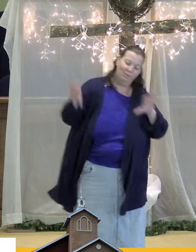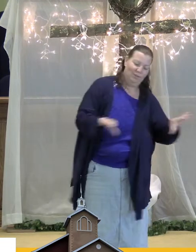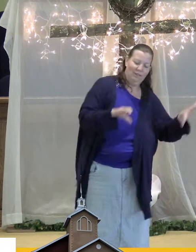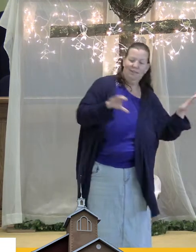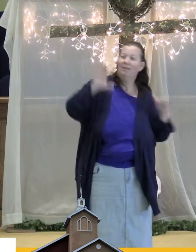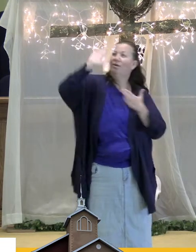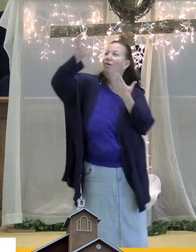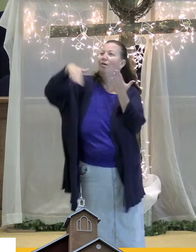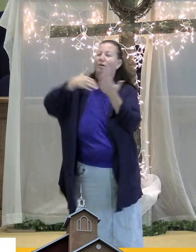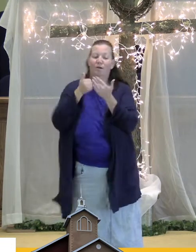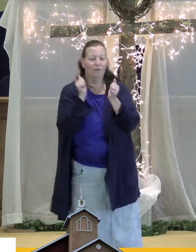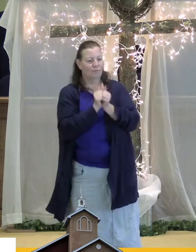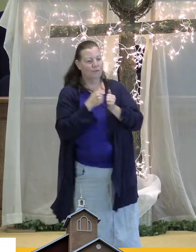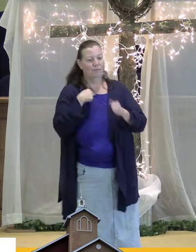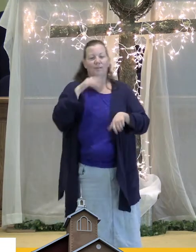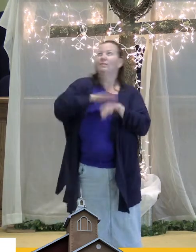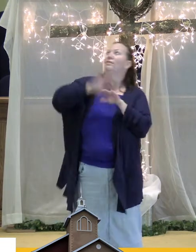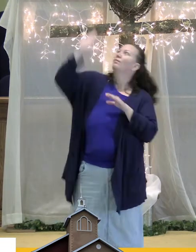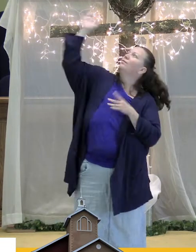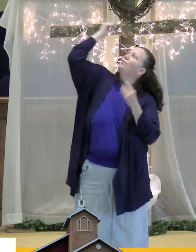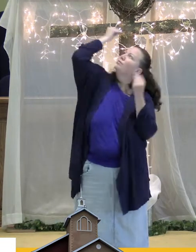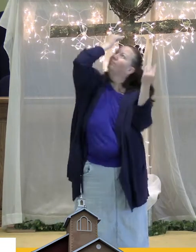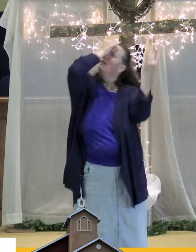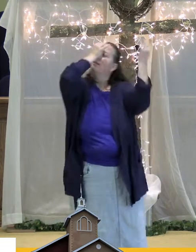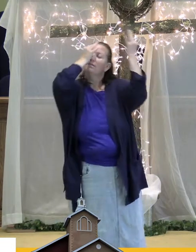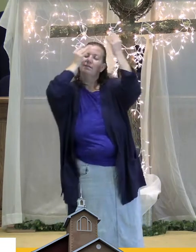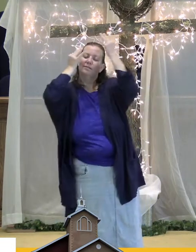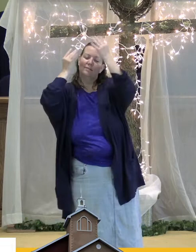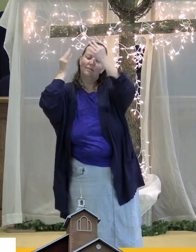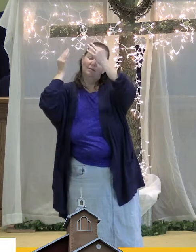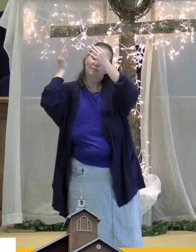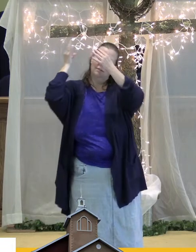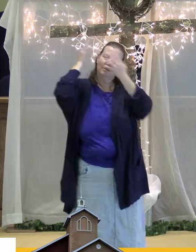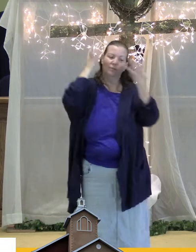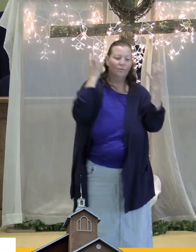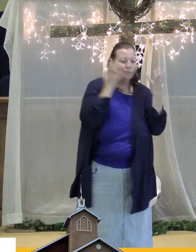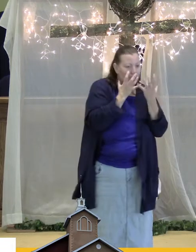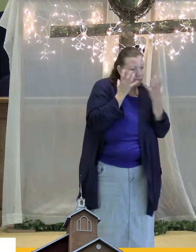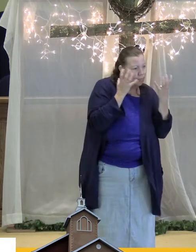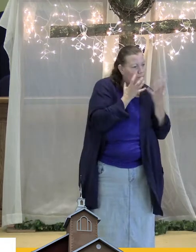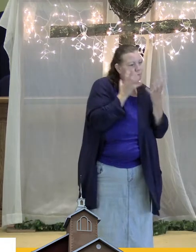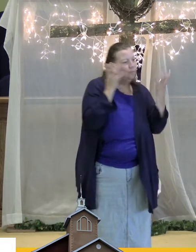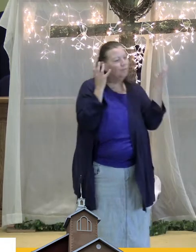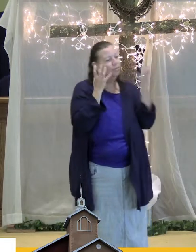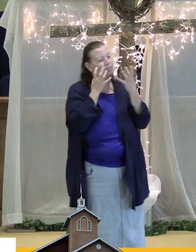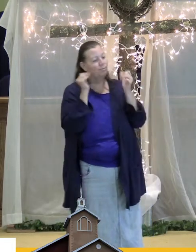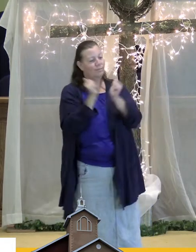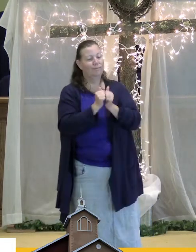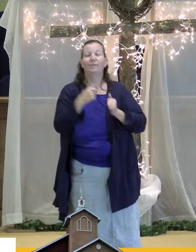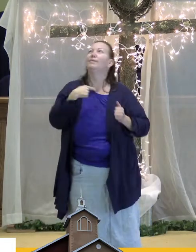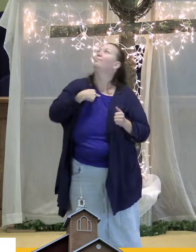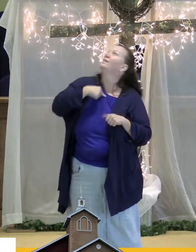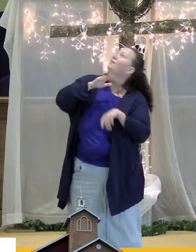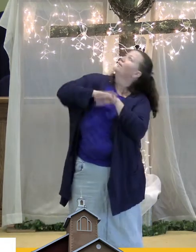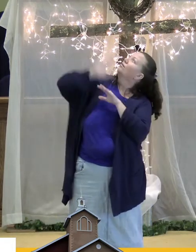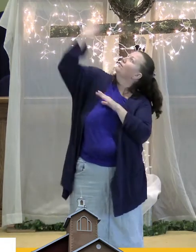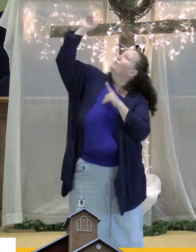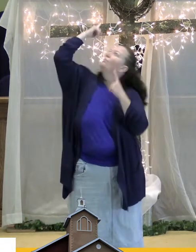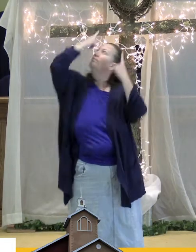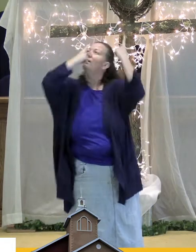it all with me on your mind. Oh, with me on your